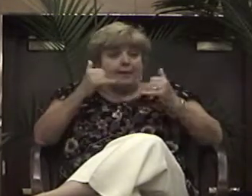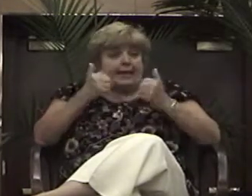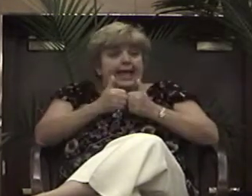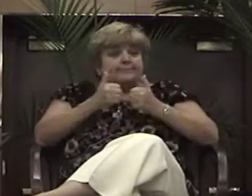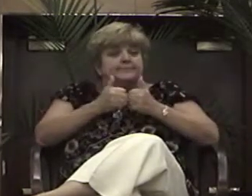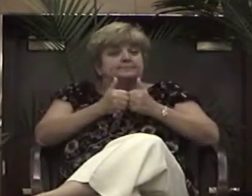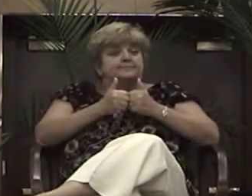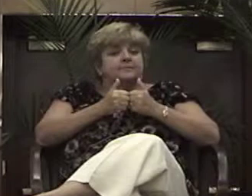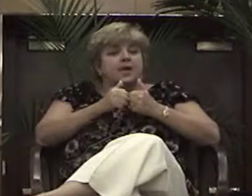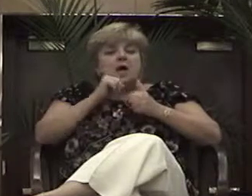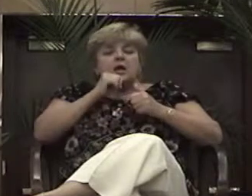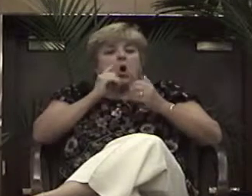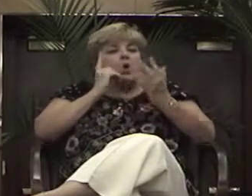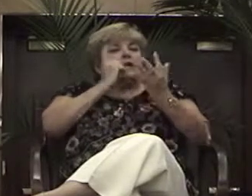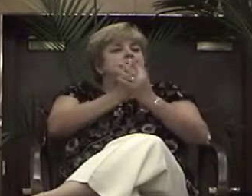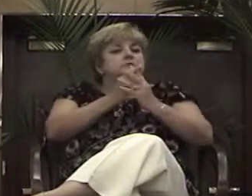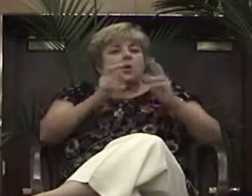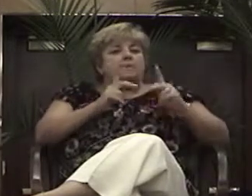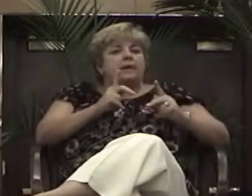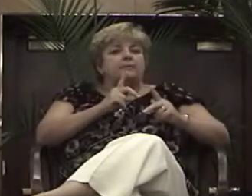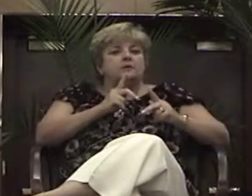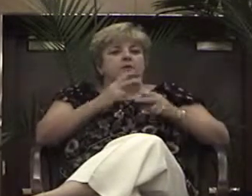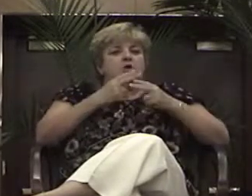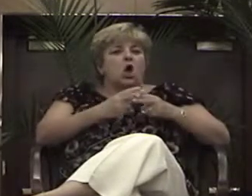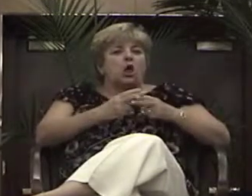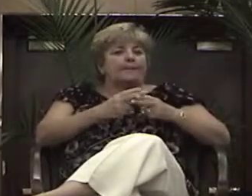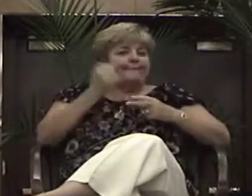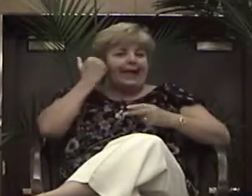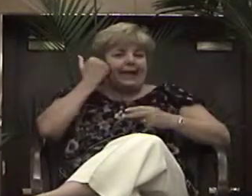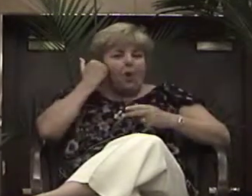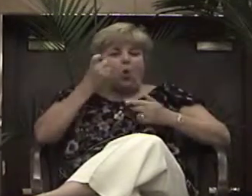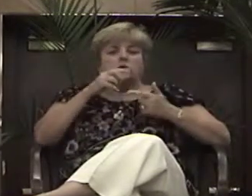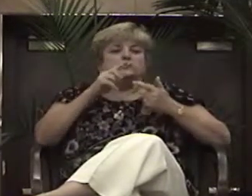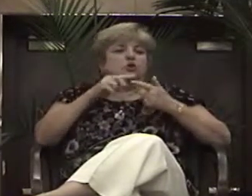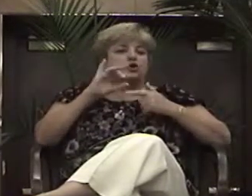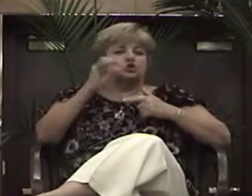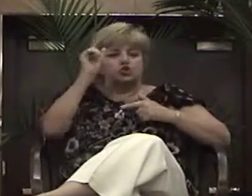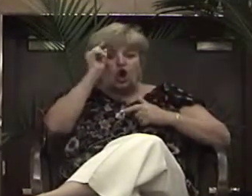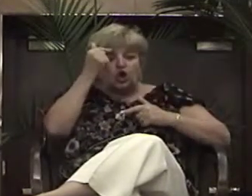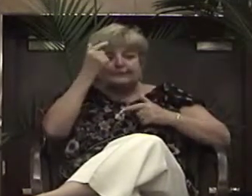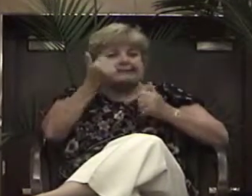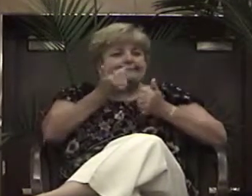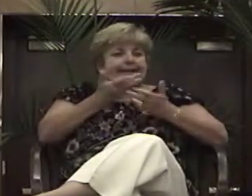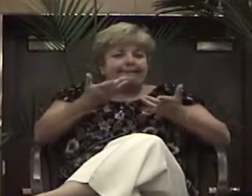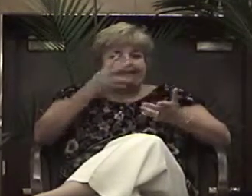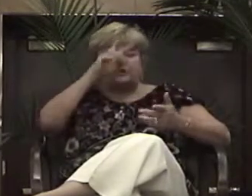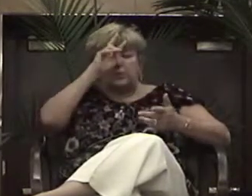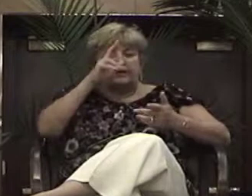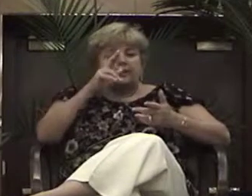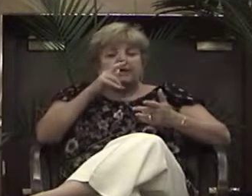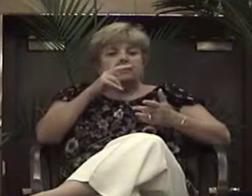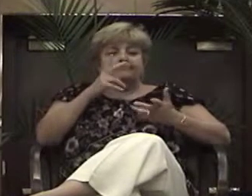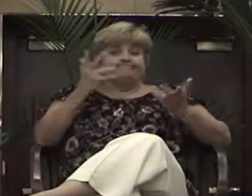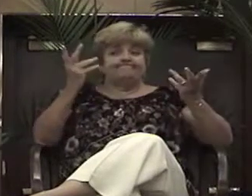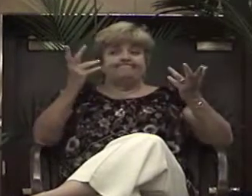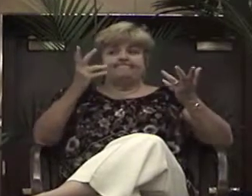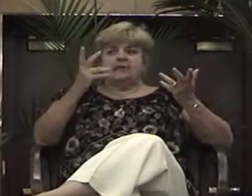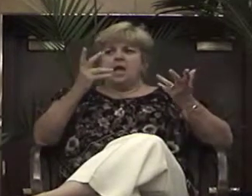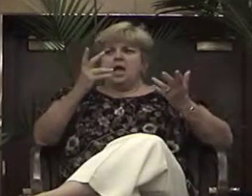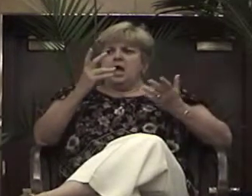an idiot, a jerk, an a-hole, or anything else. And the reason I don't, because my old sponsor, old Joe the Wino, said, you must have the same qualities